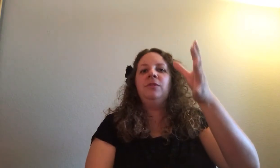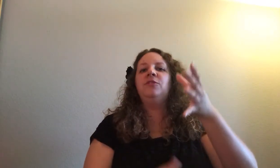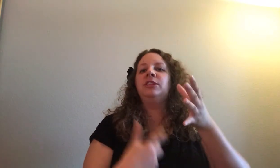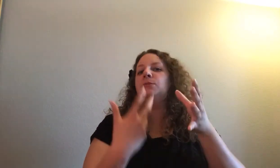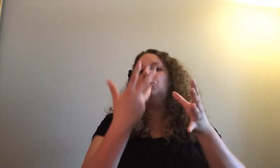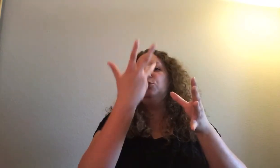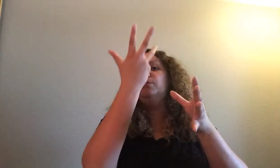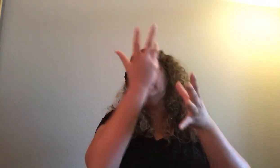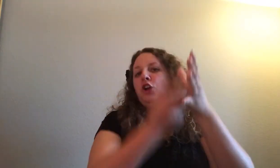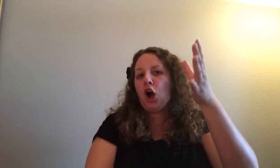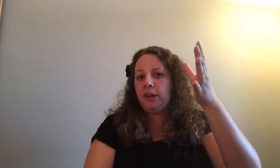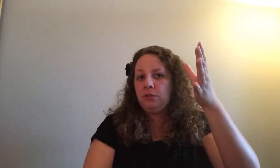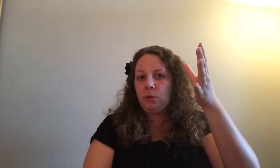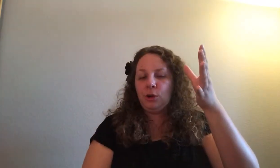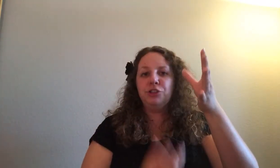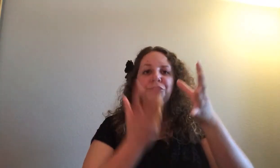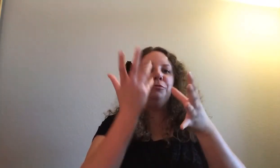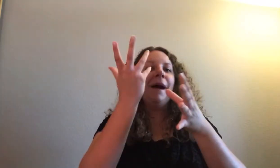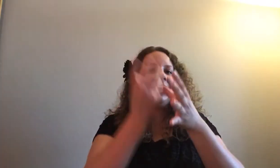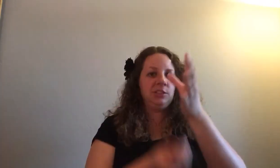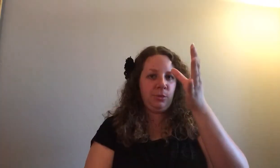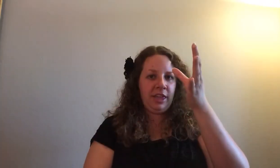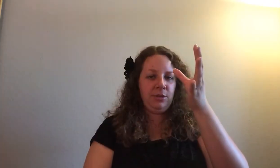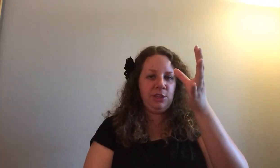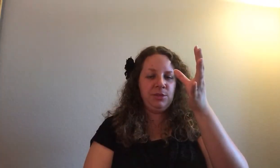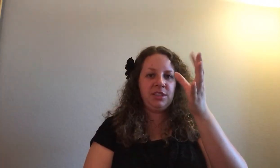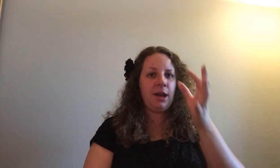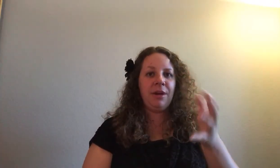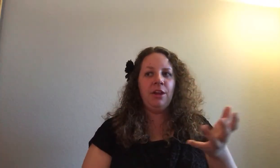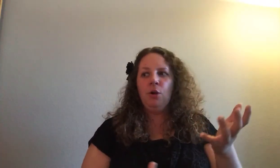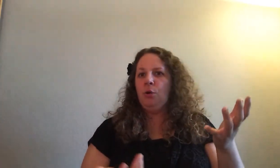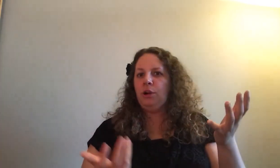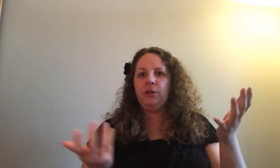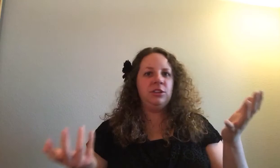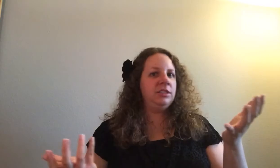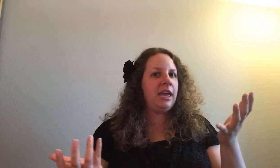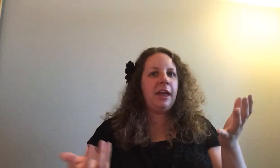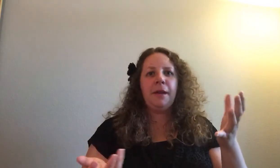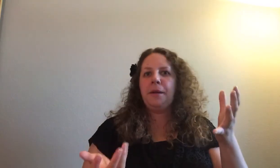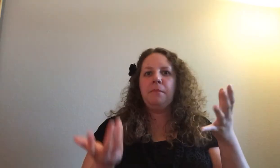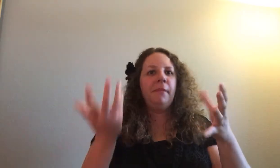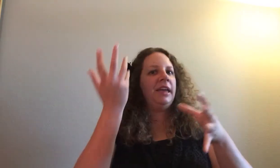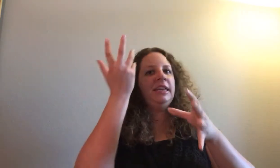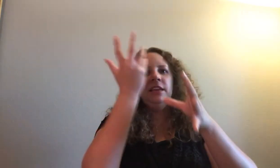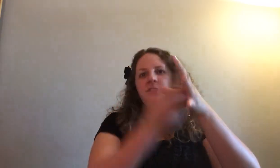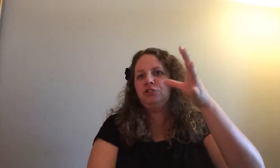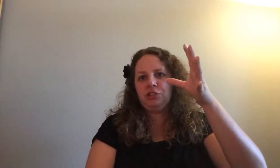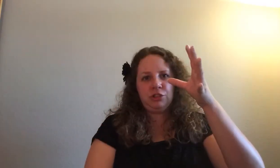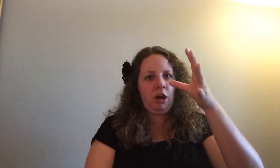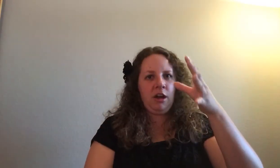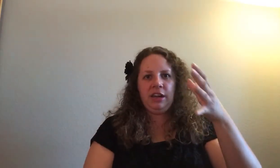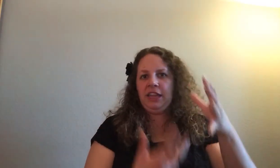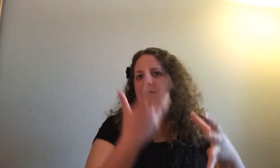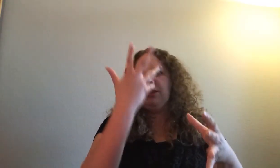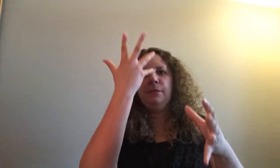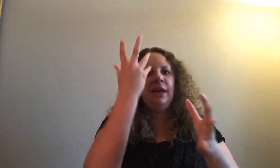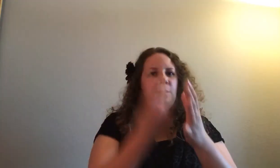for someone to be gone or to pass away, you can use it that way. Or you can say, my keys are just gone. I can't find them anywhere.